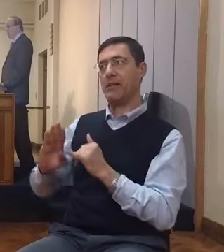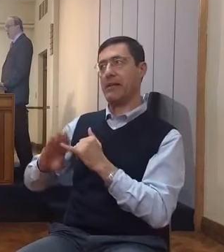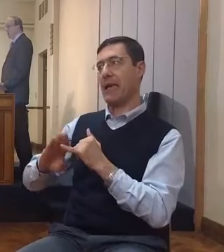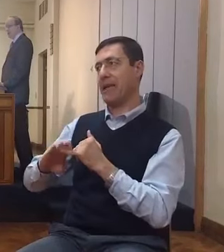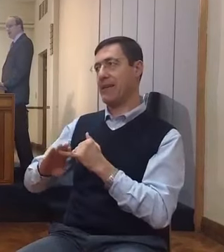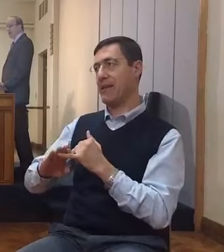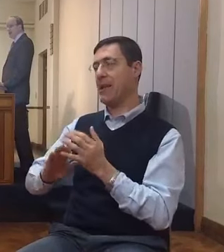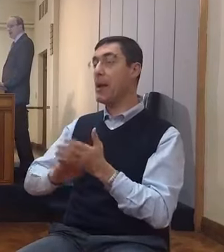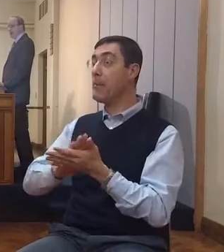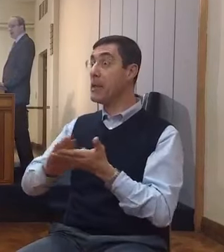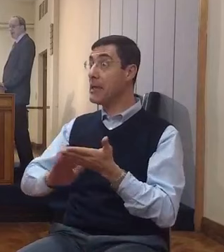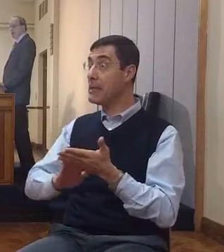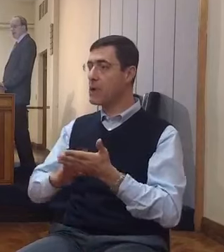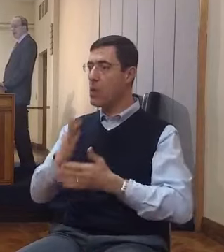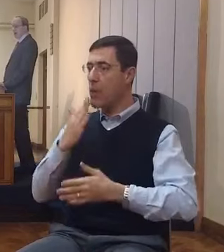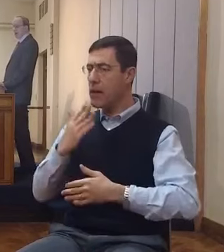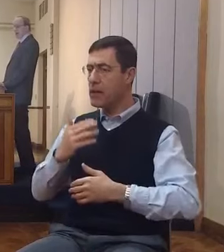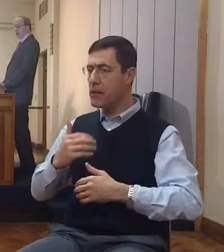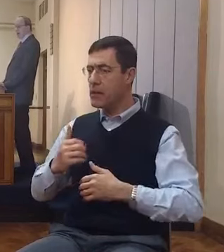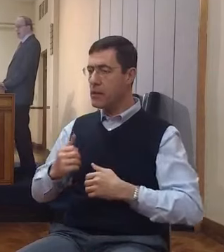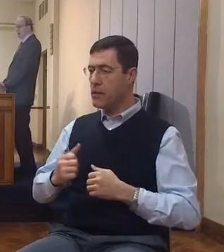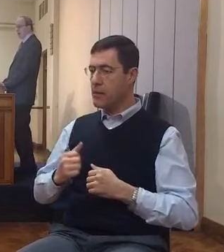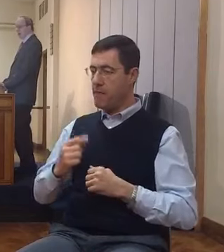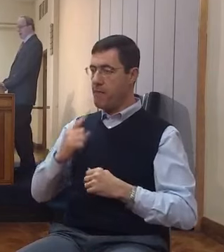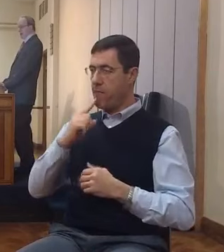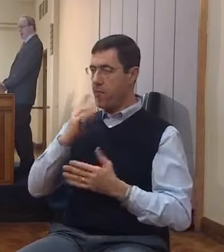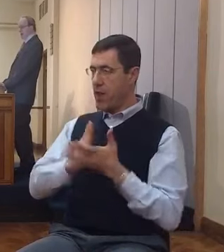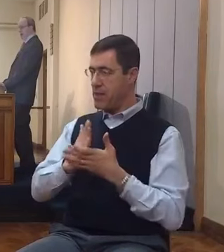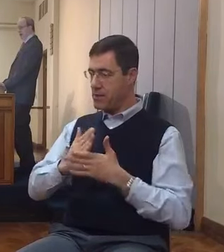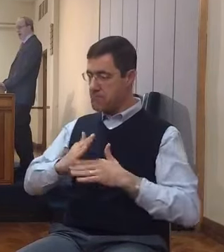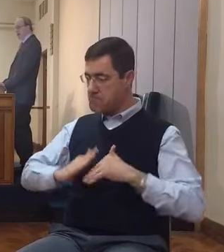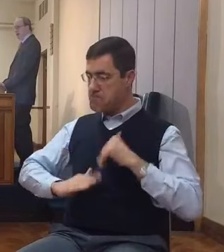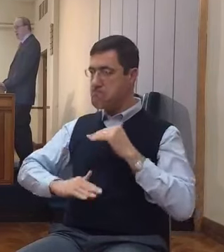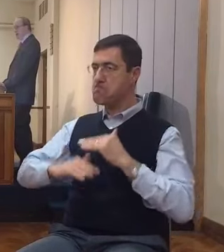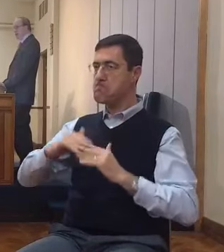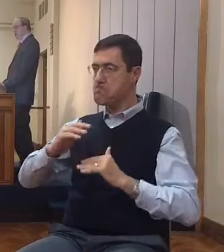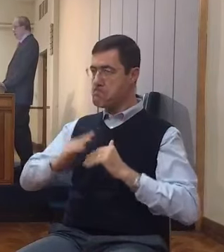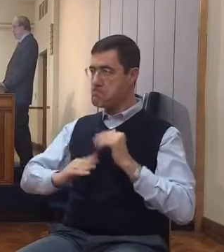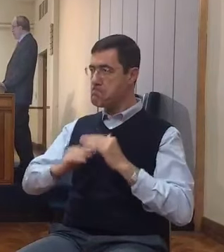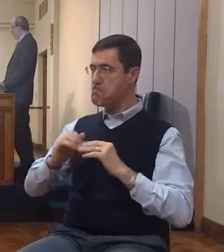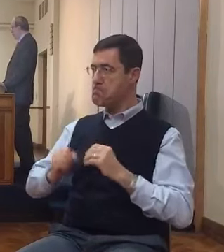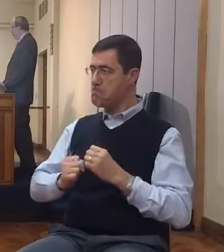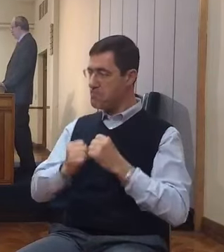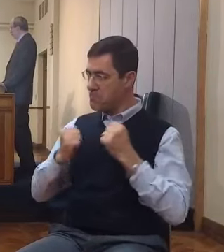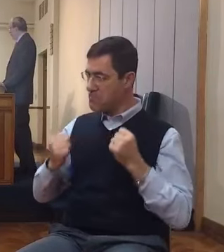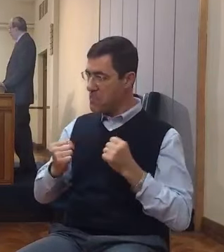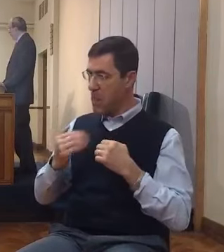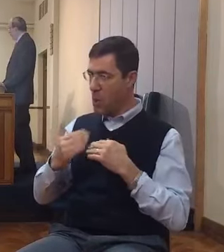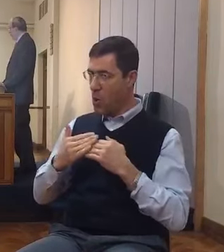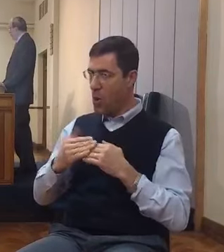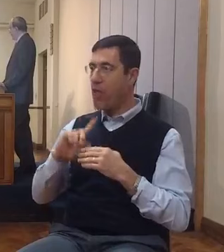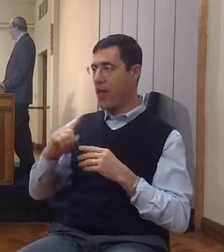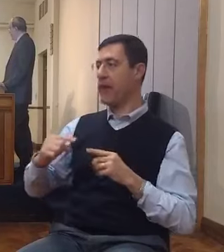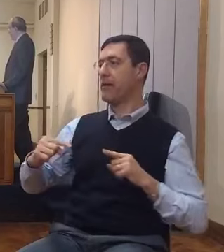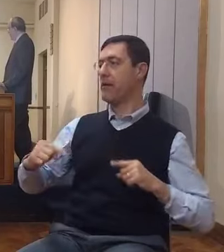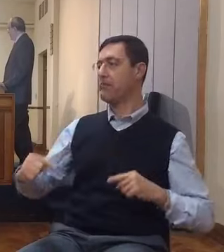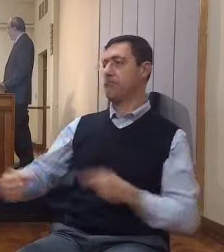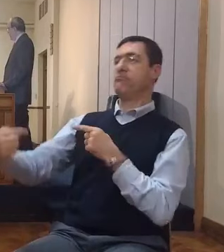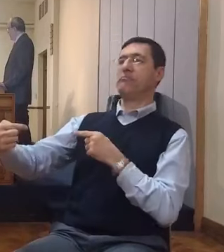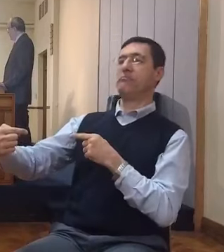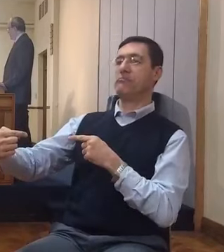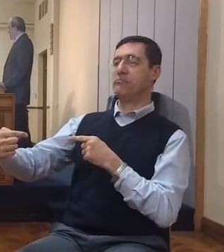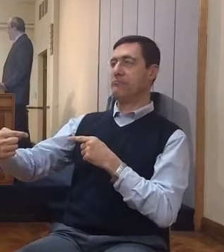up to face them. But in the end, Joshua routs the